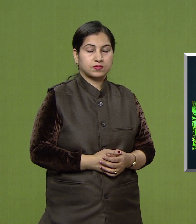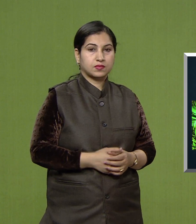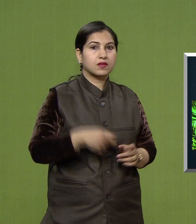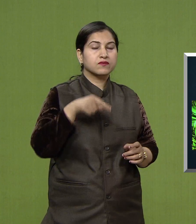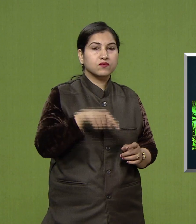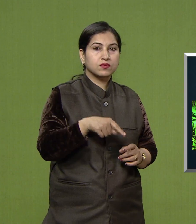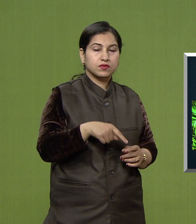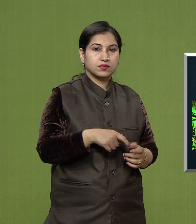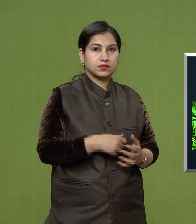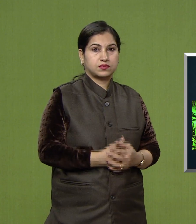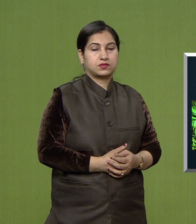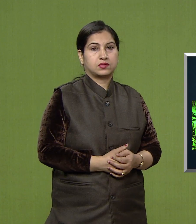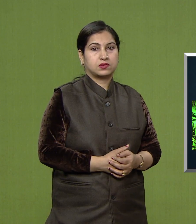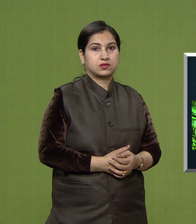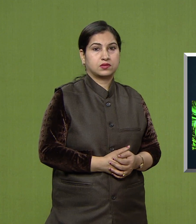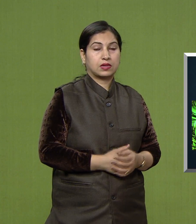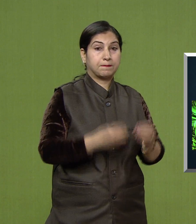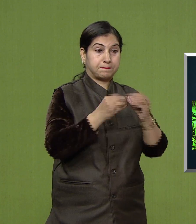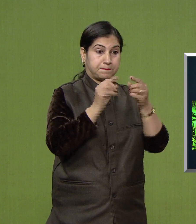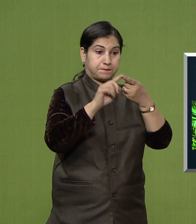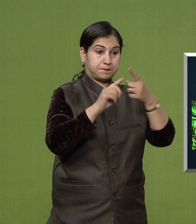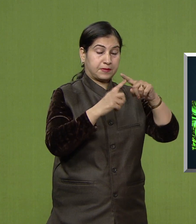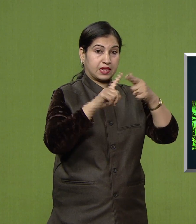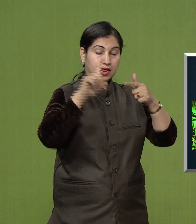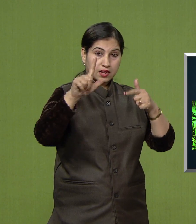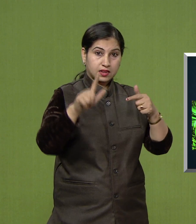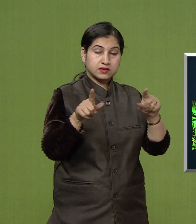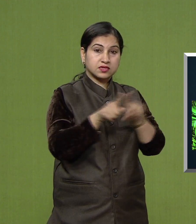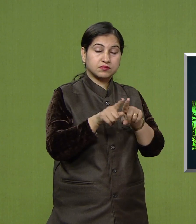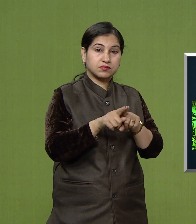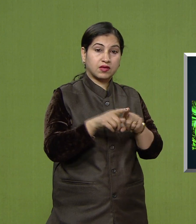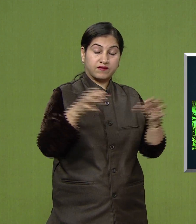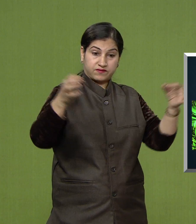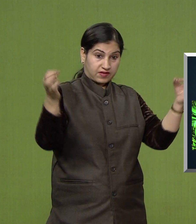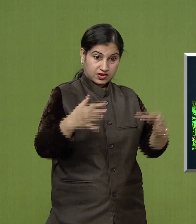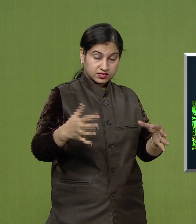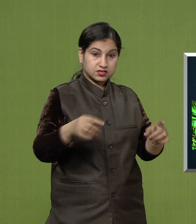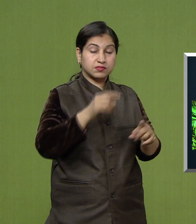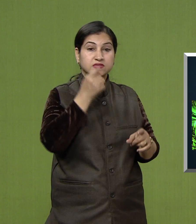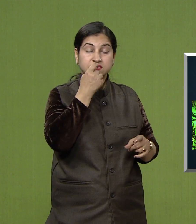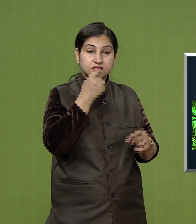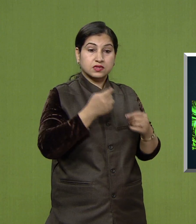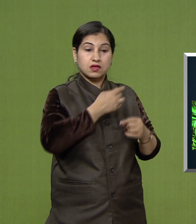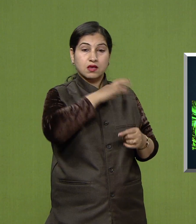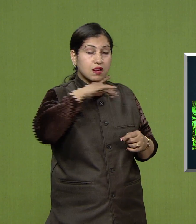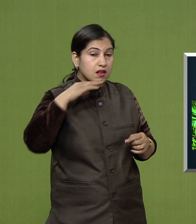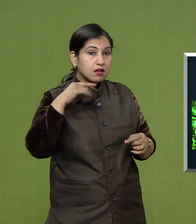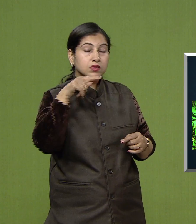For removing of beetle leaf stains, to remove fresh and old stains from white and colored cotton fabric, you should apply a paste